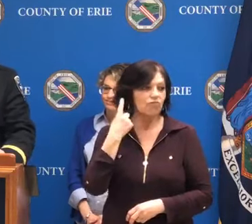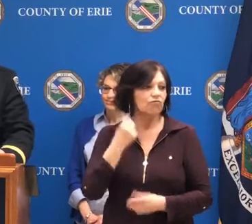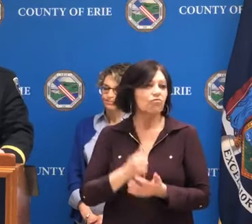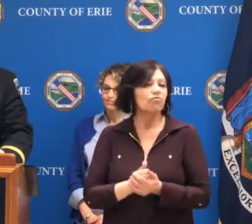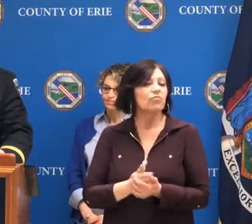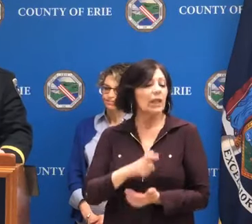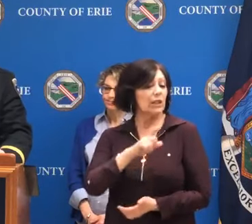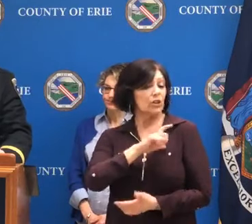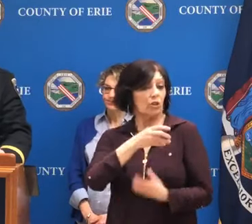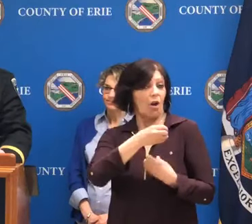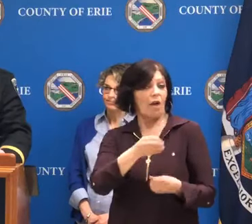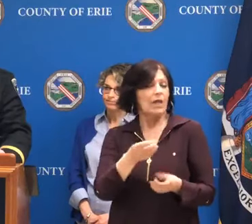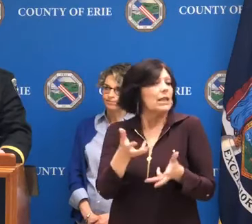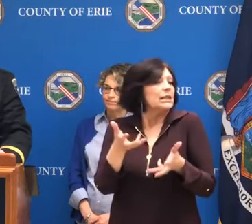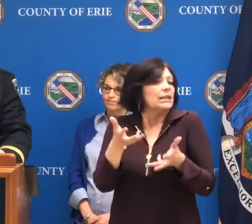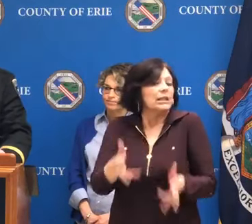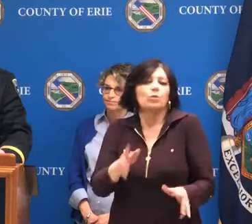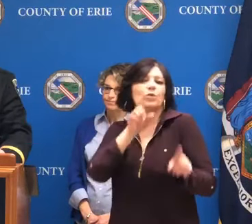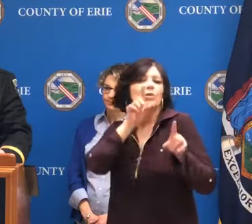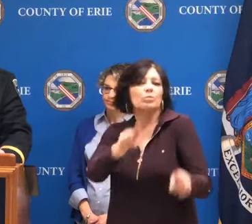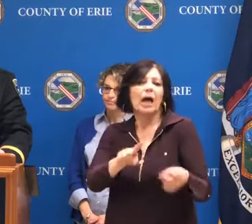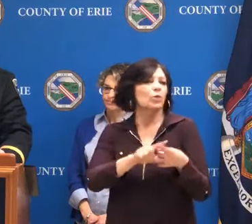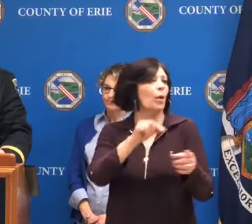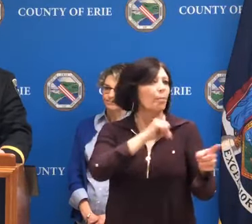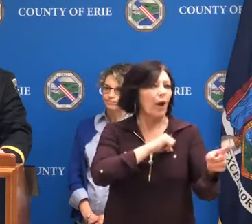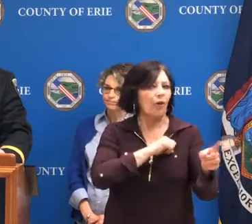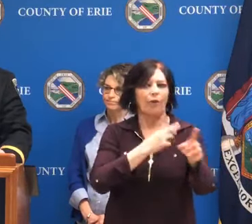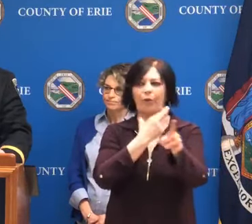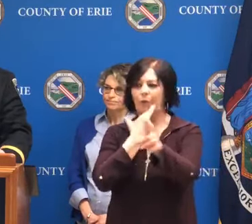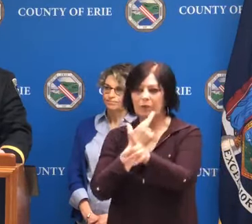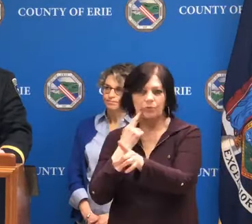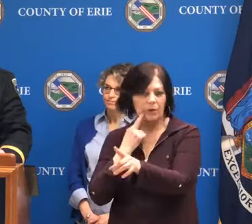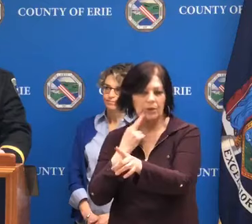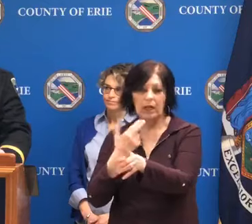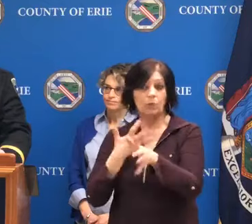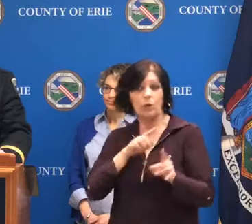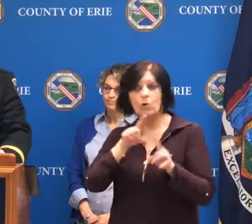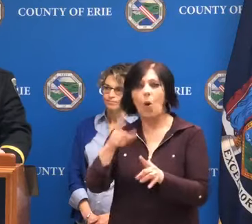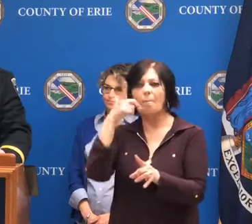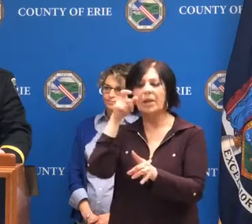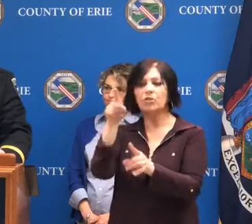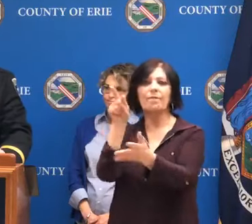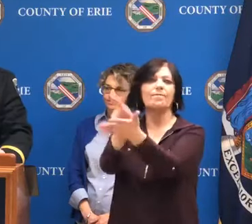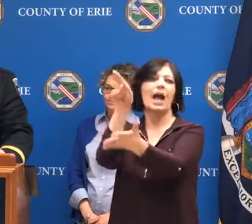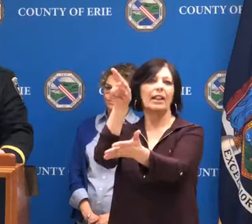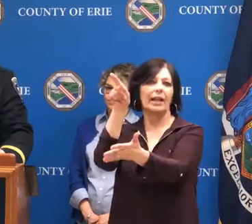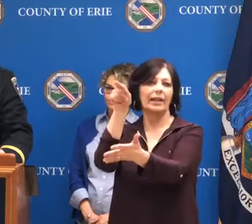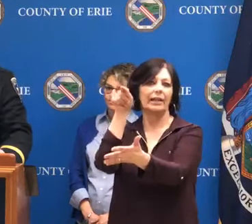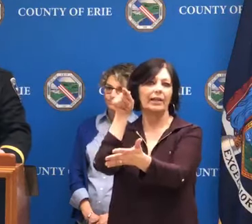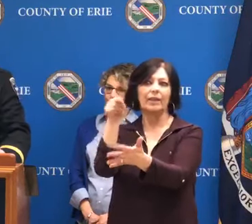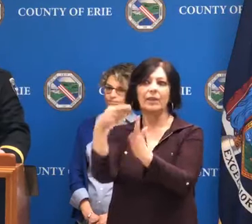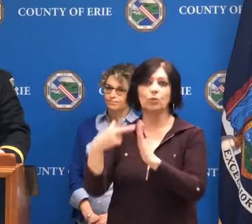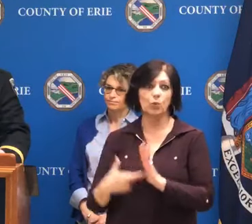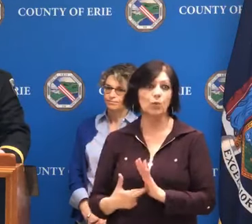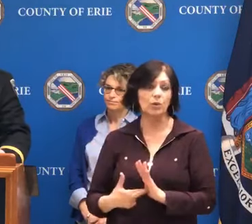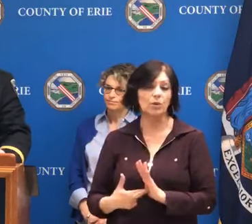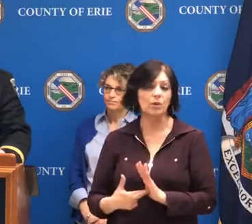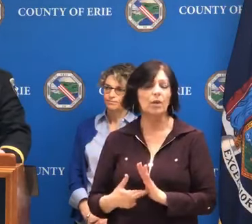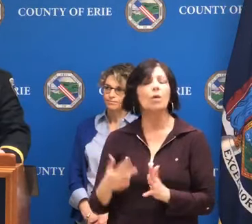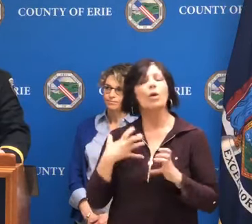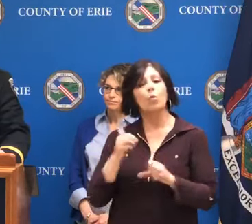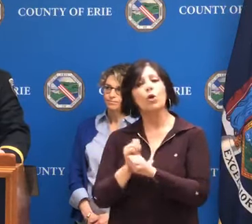The sheriff's office doesn't want to respond to a bar or a restaurant because somebody is violating these tough rules. We